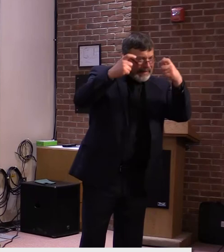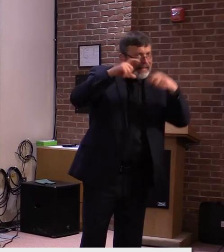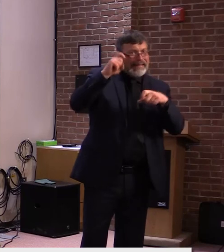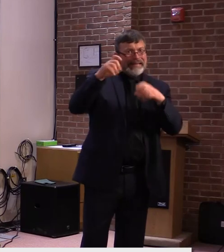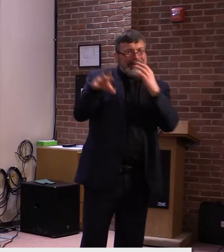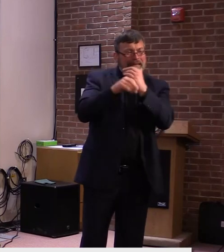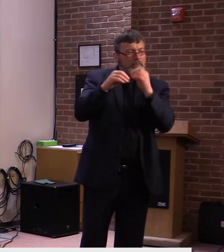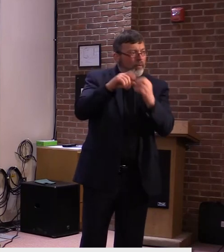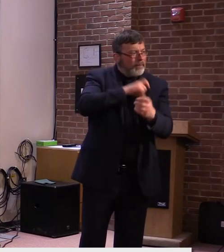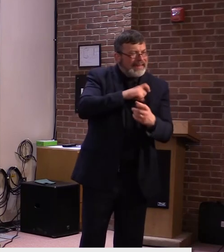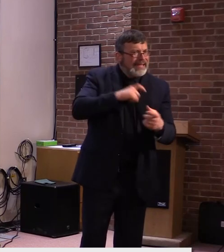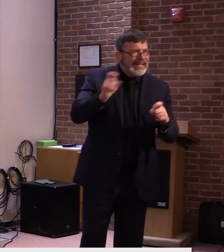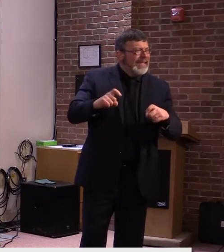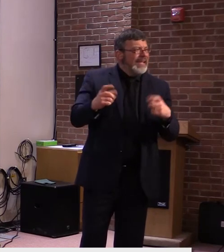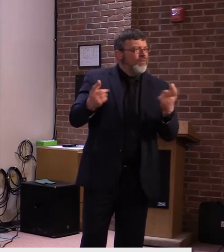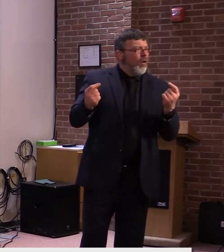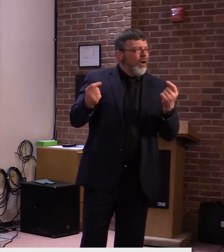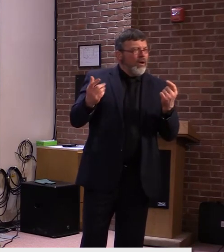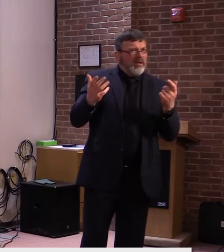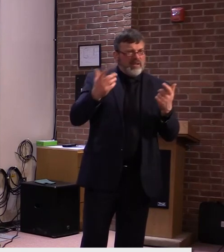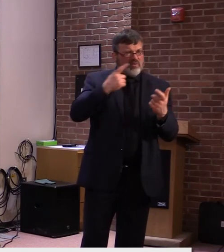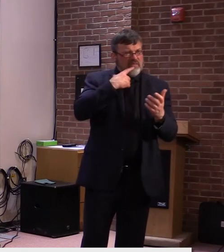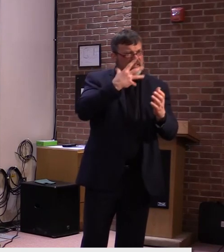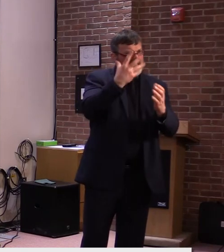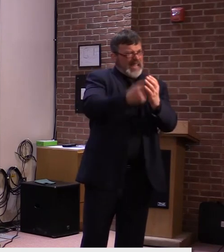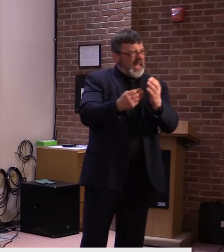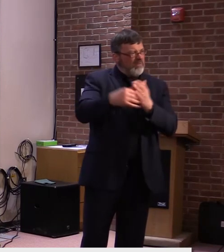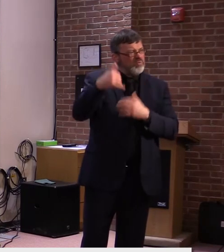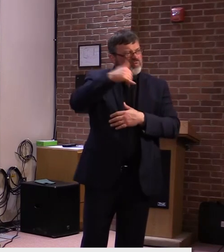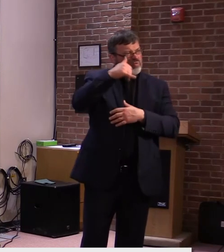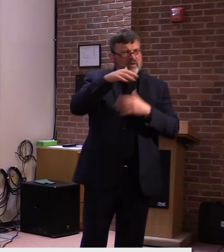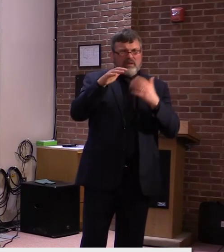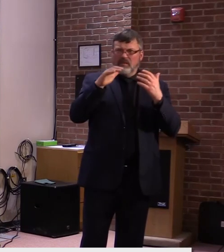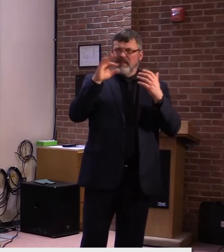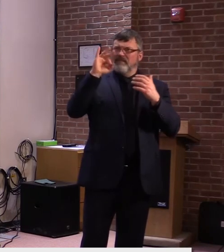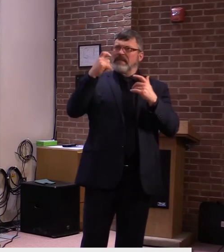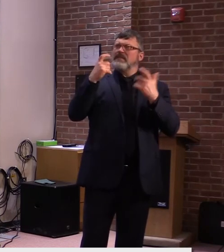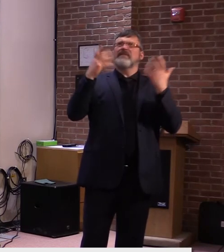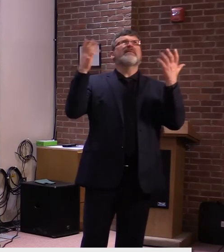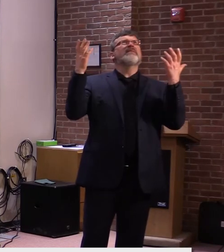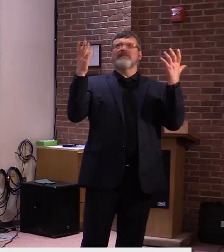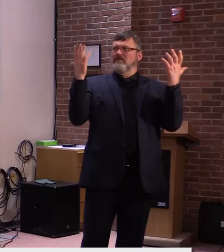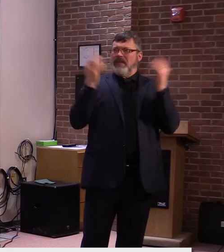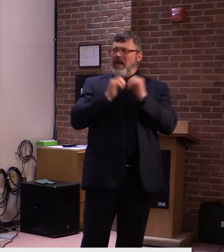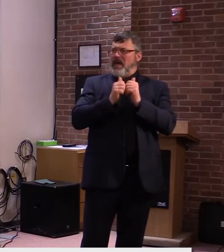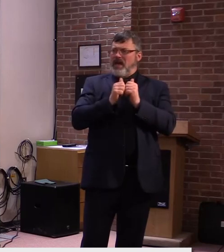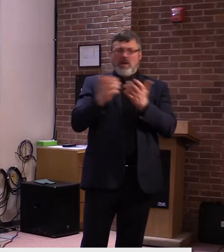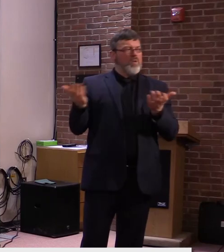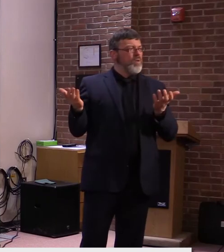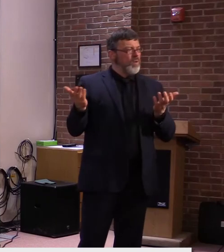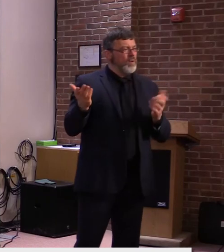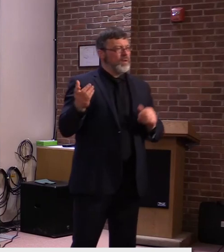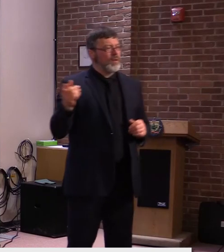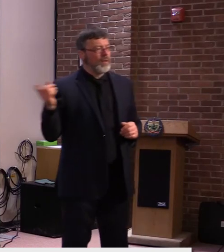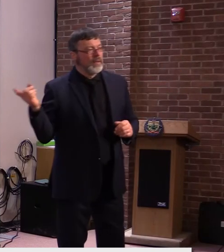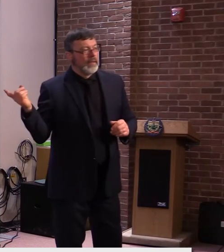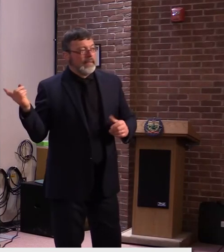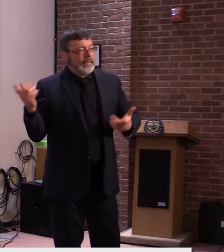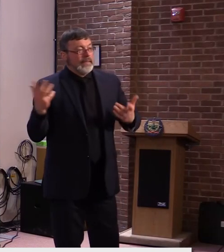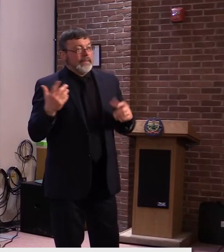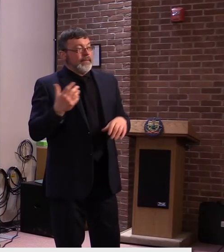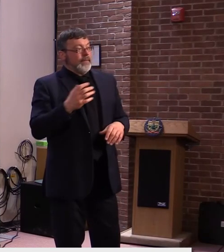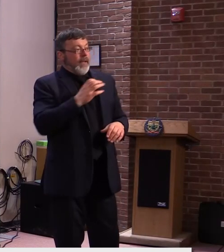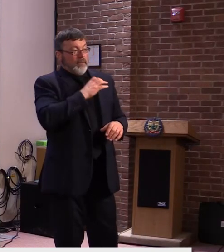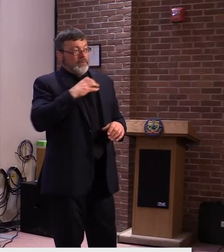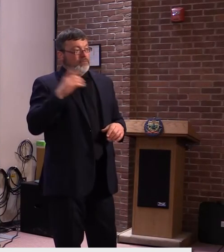how many cracks are there, and how do you fill them? Yeah, I think I would turn to some of the questions that are in the most